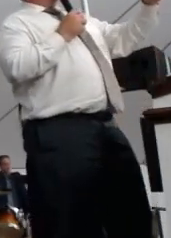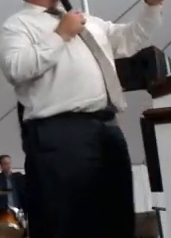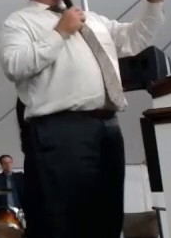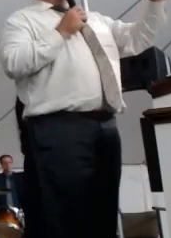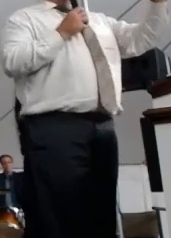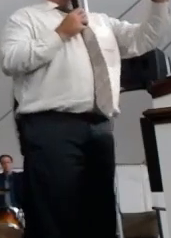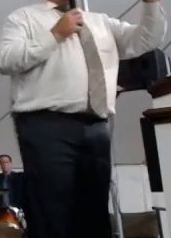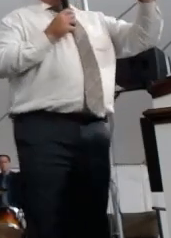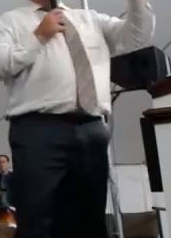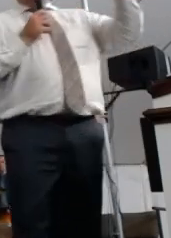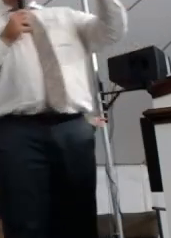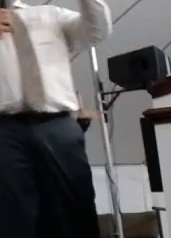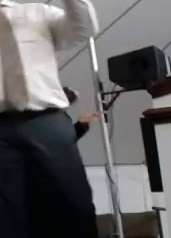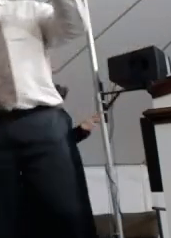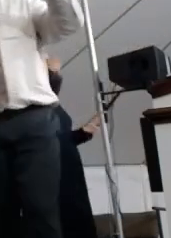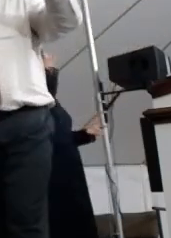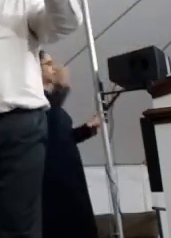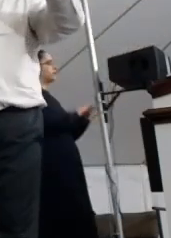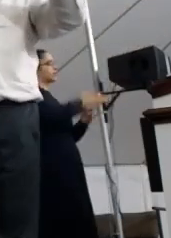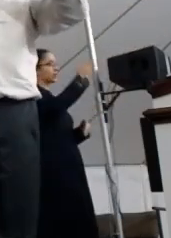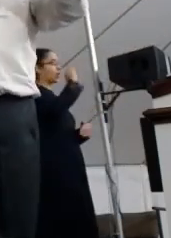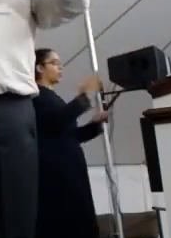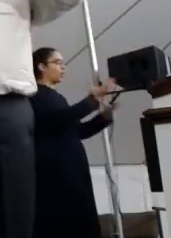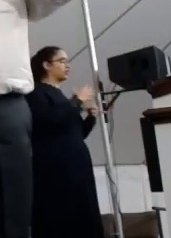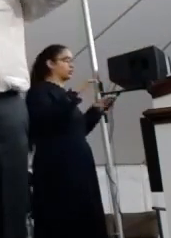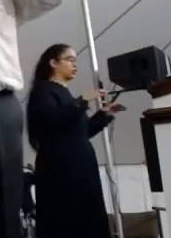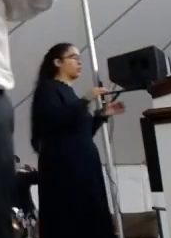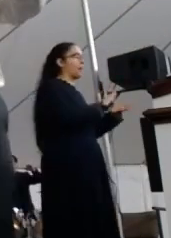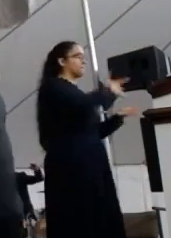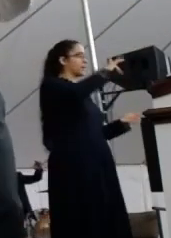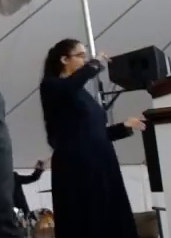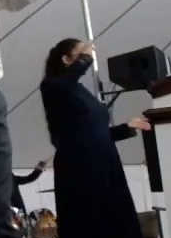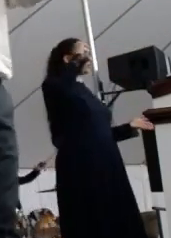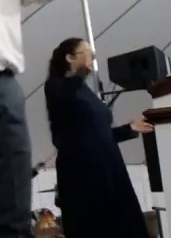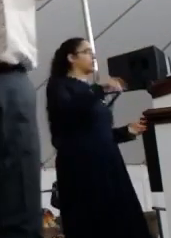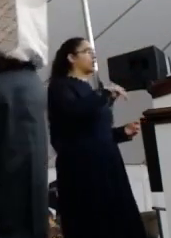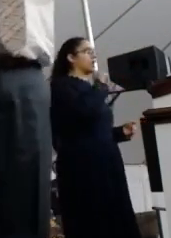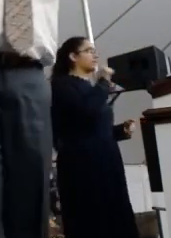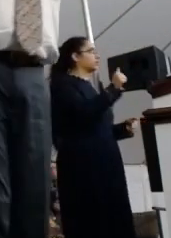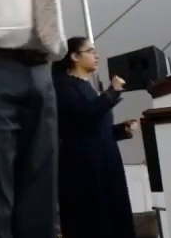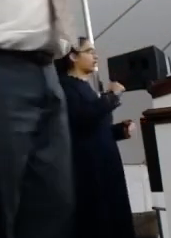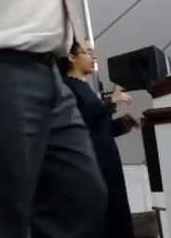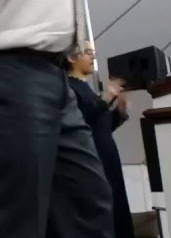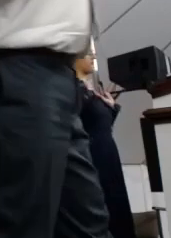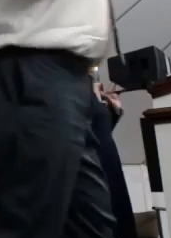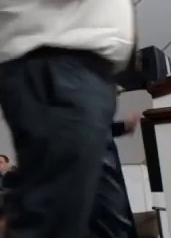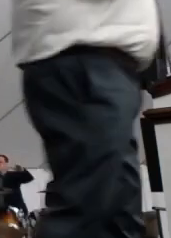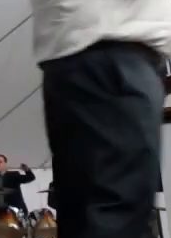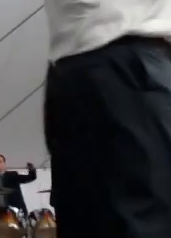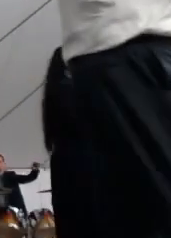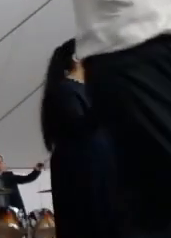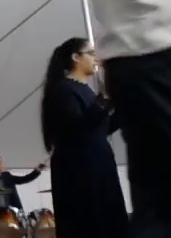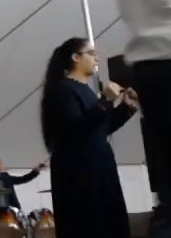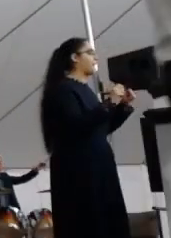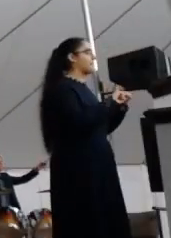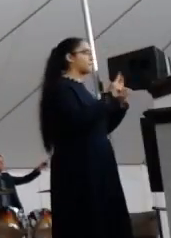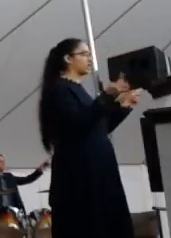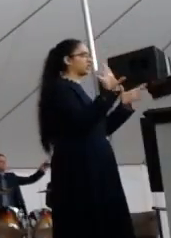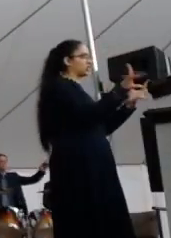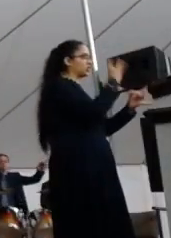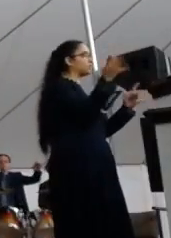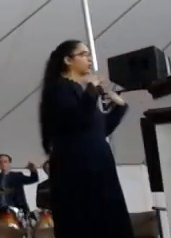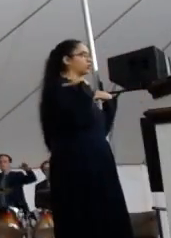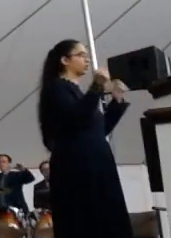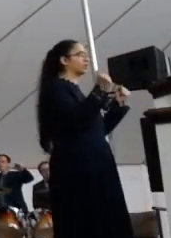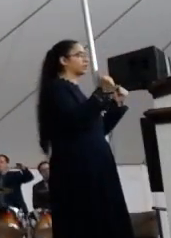Why don't we stand? I believe tonight that God wants to perform a miracle. This is not going to be a miracle of physical healing, but I believe tonight that God wants to perform a